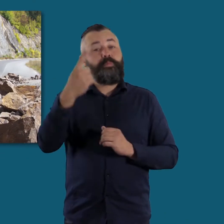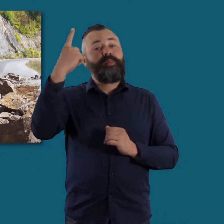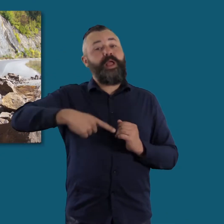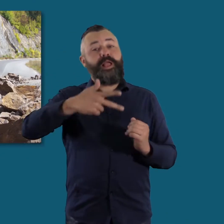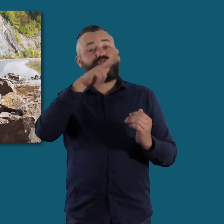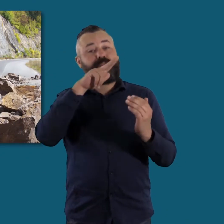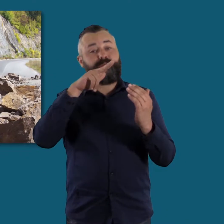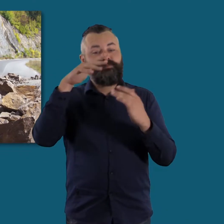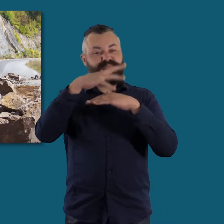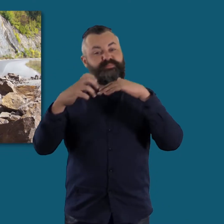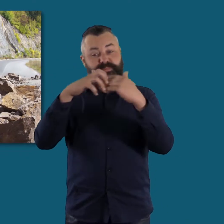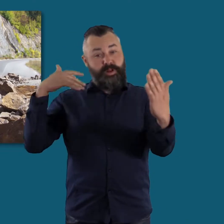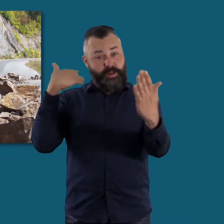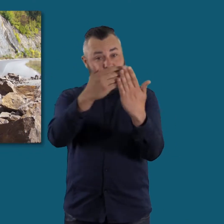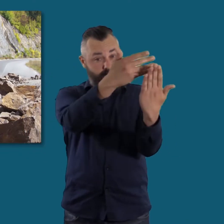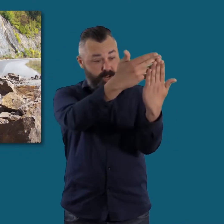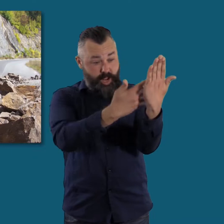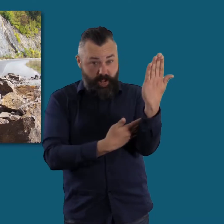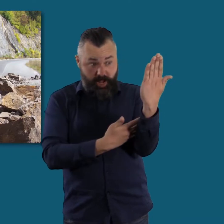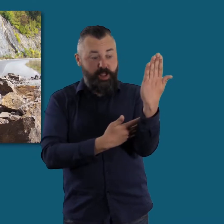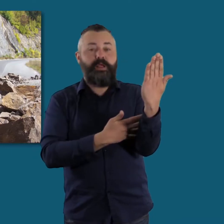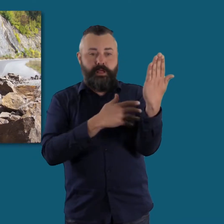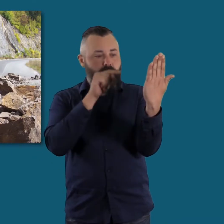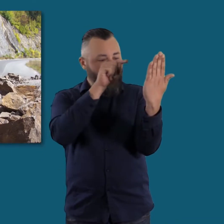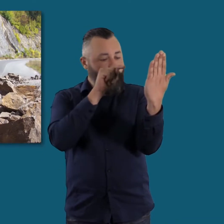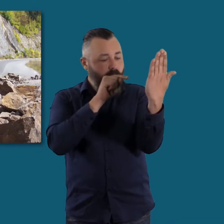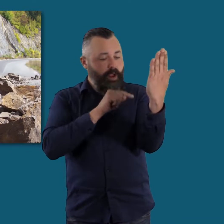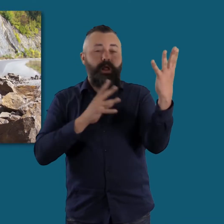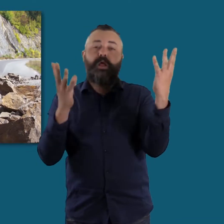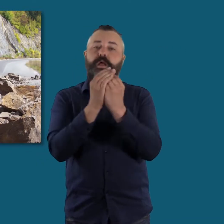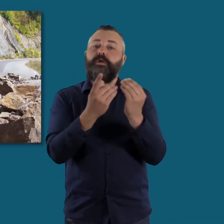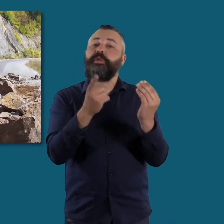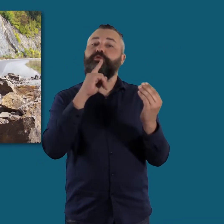There have been more than 1,800 recorded landslides since 1842.